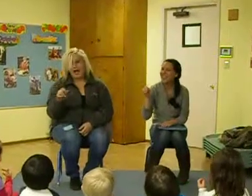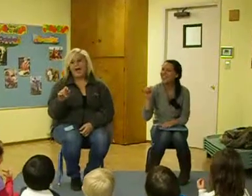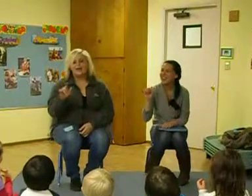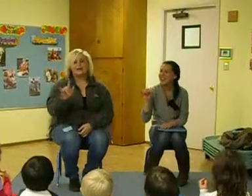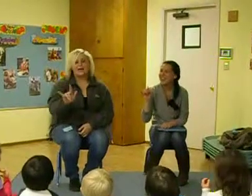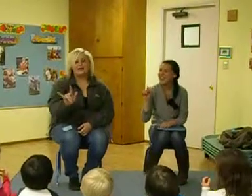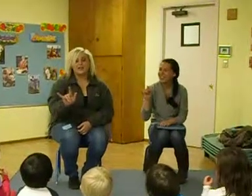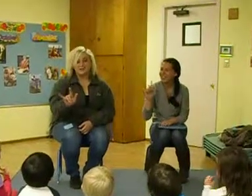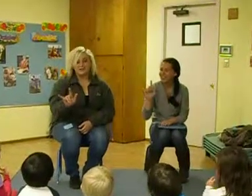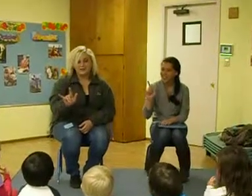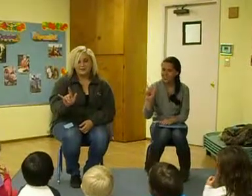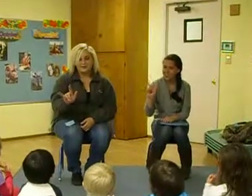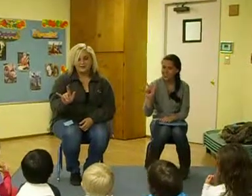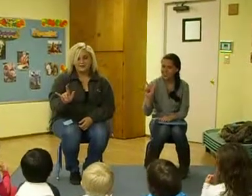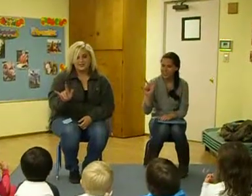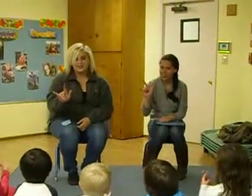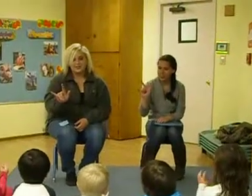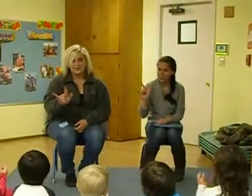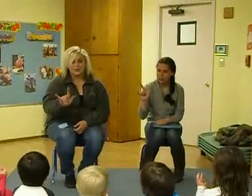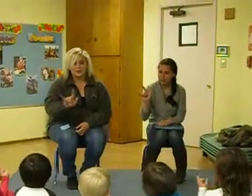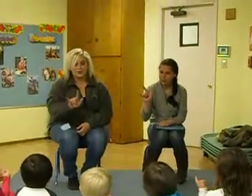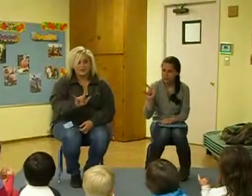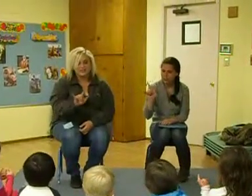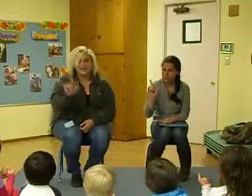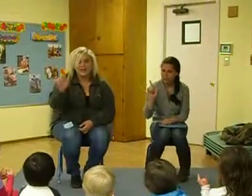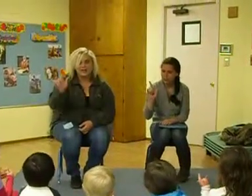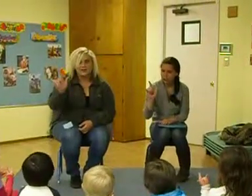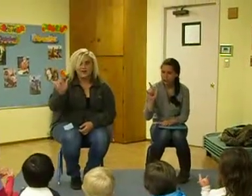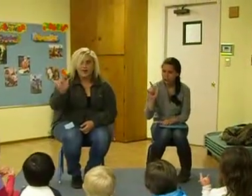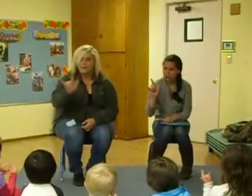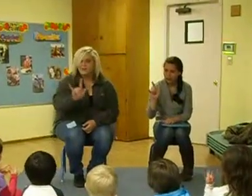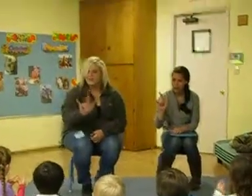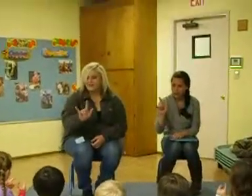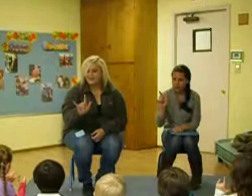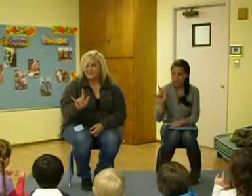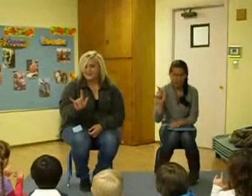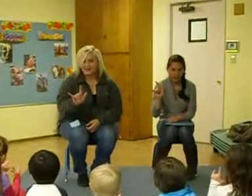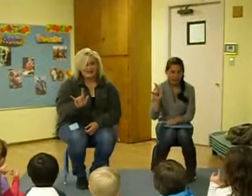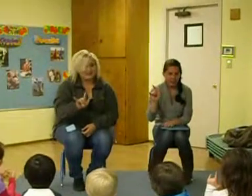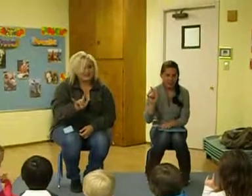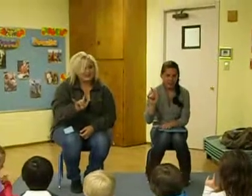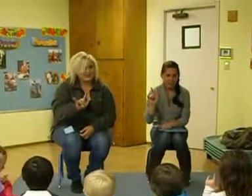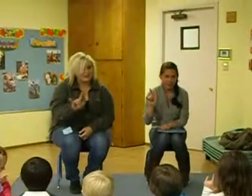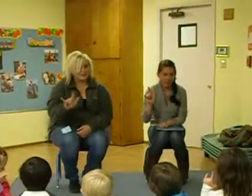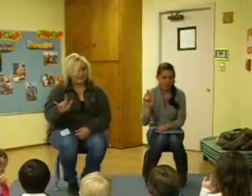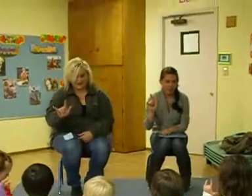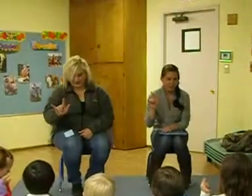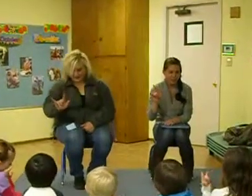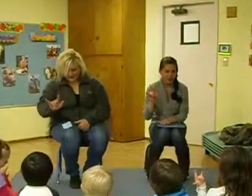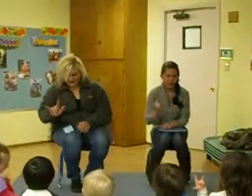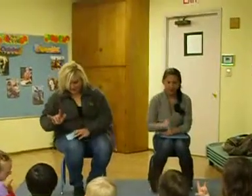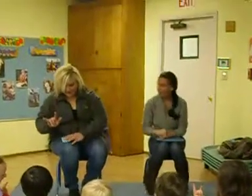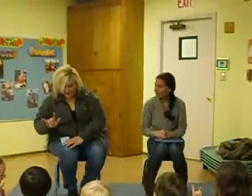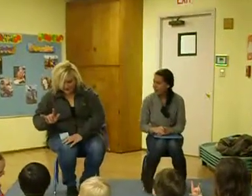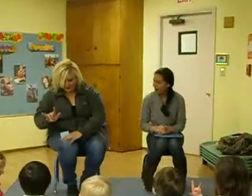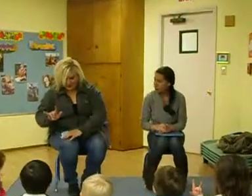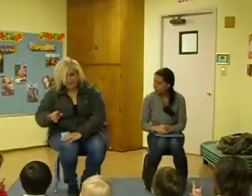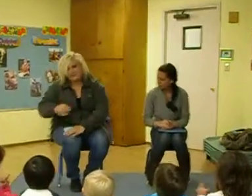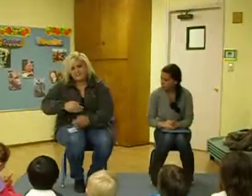This is I love you. So you can say it to your parents, you can be like, I love you, Mom. Yeah, good job, you guys got it. Okay. This is